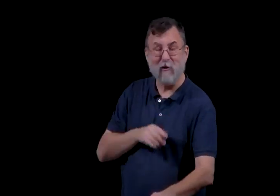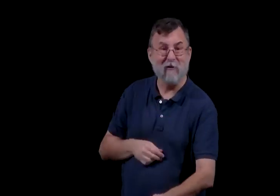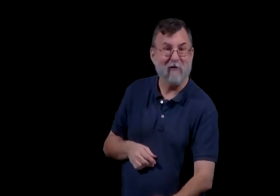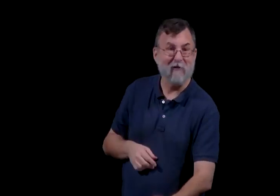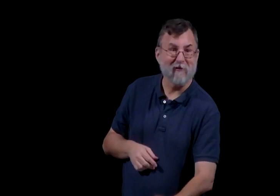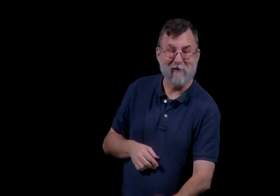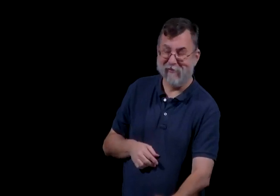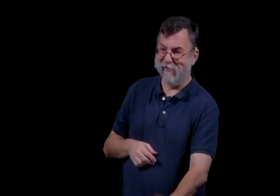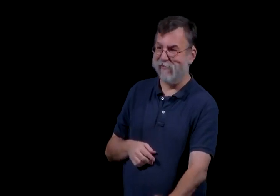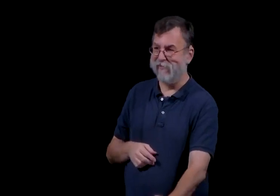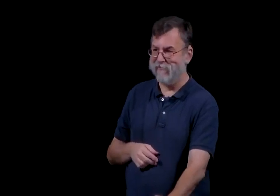laughing.